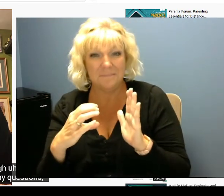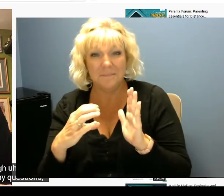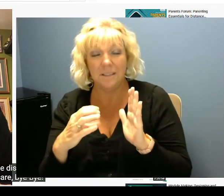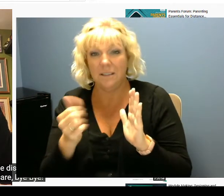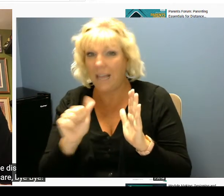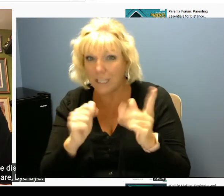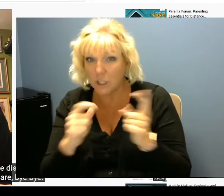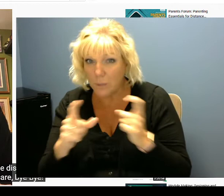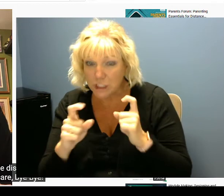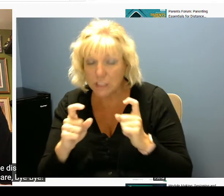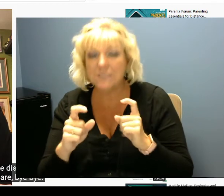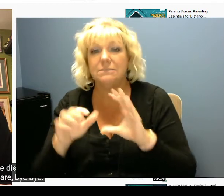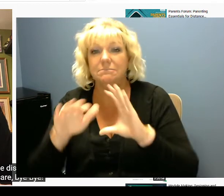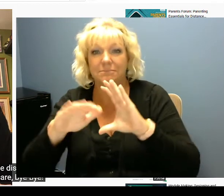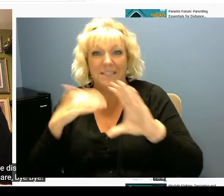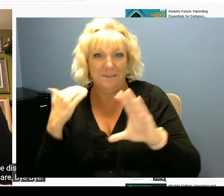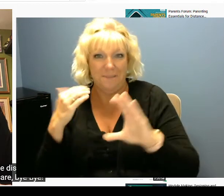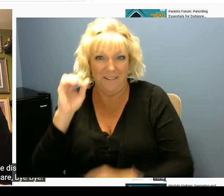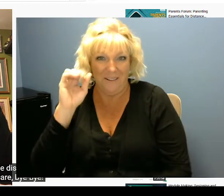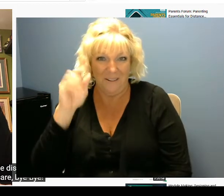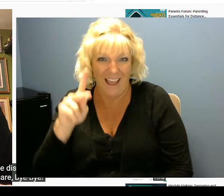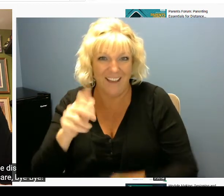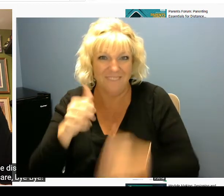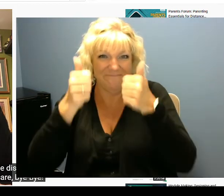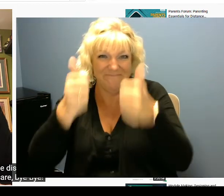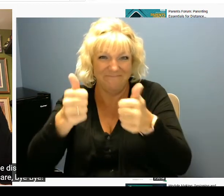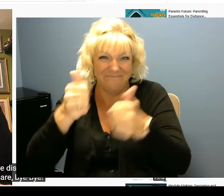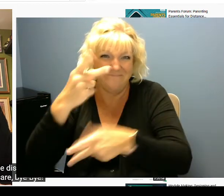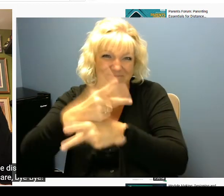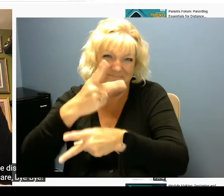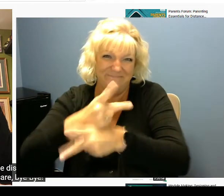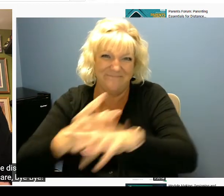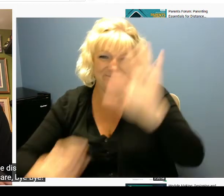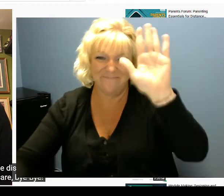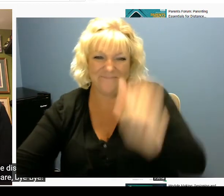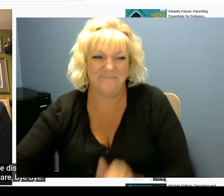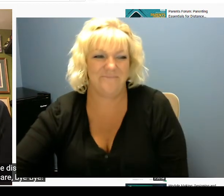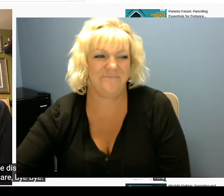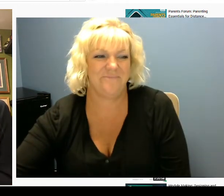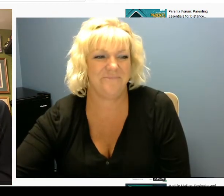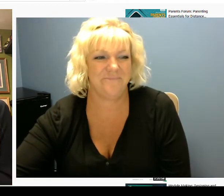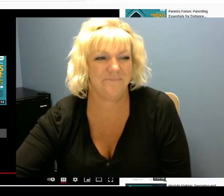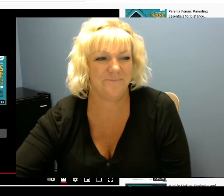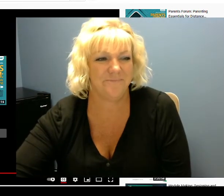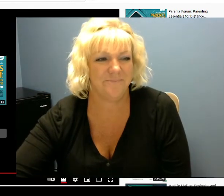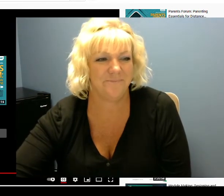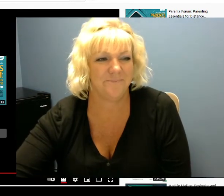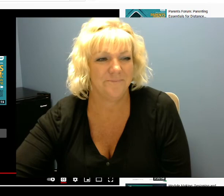any questions, you can be sure and put those in the discussion board or send me an email. Take care. Bye-bye.